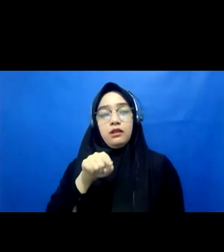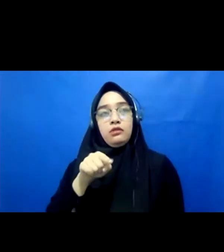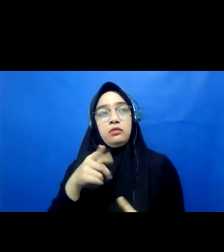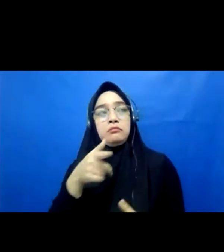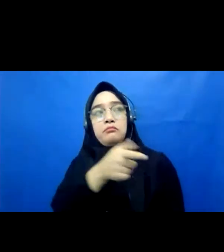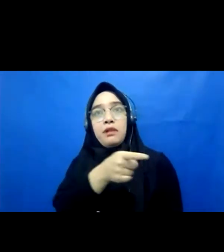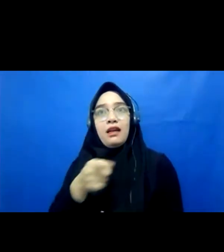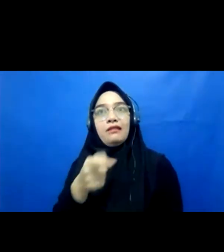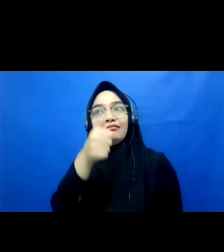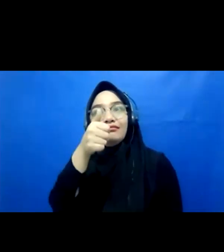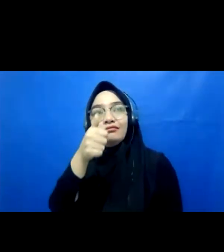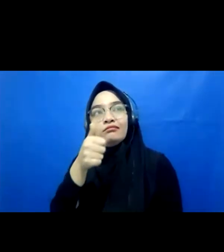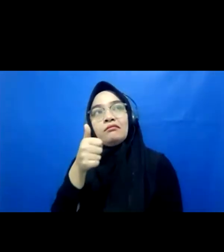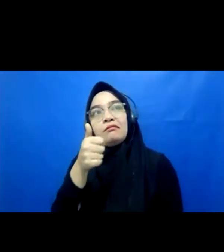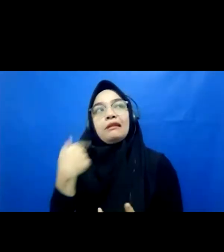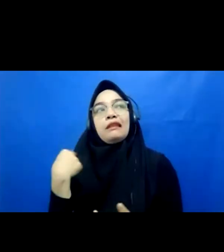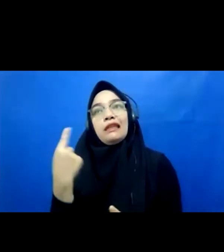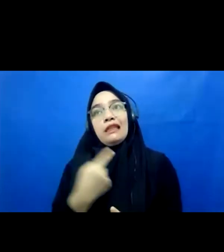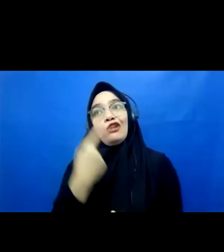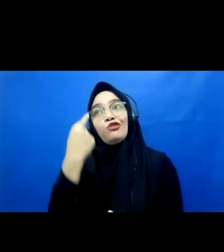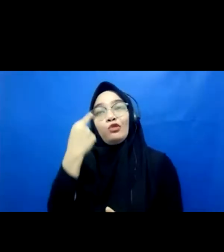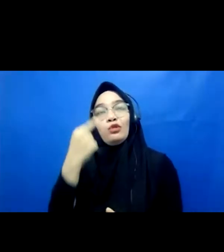to create inclusive workplaces themselves.